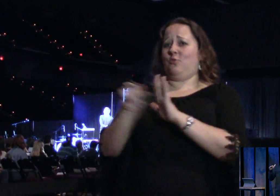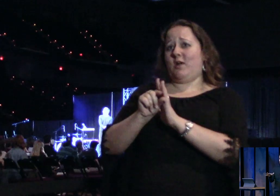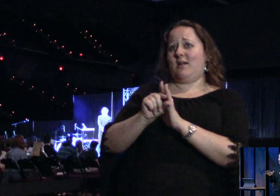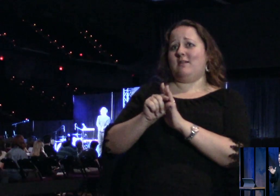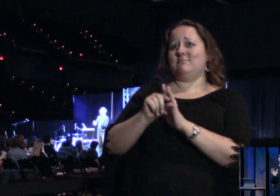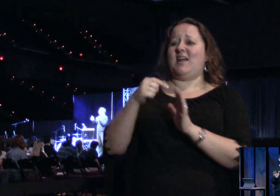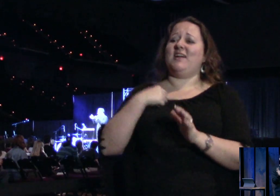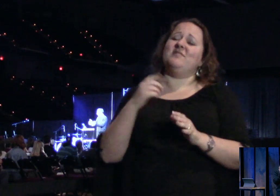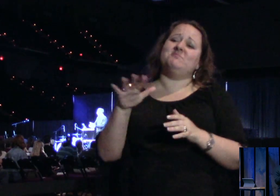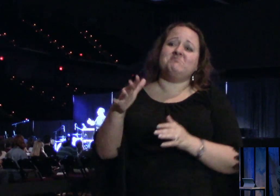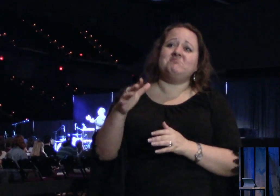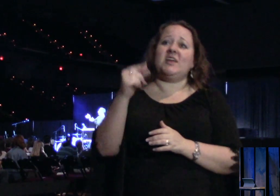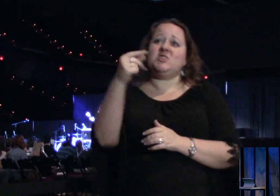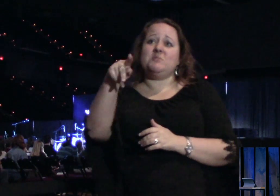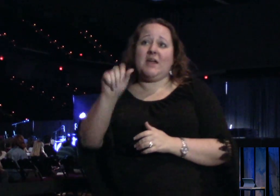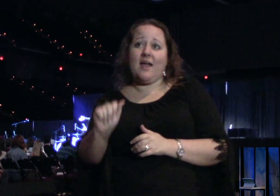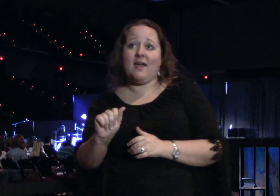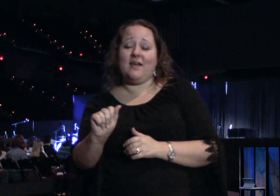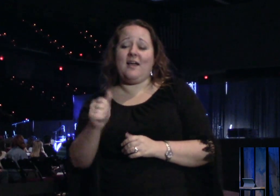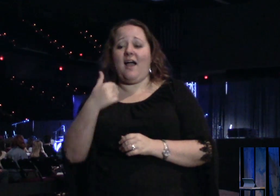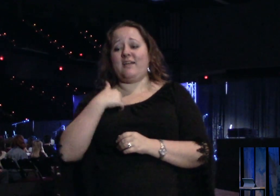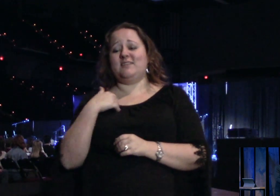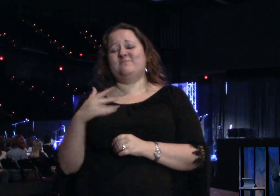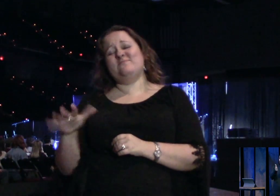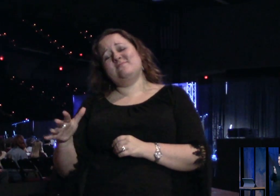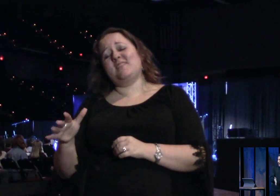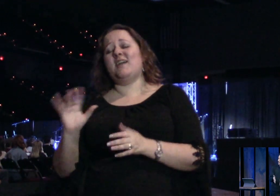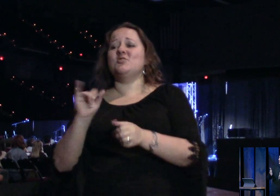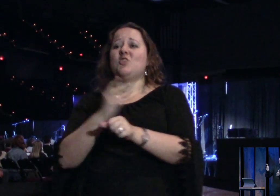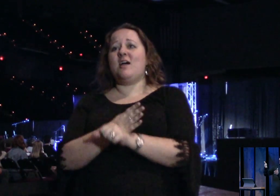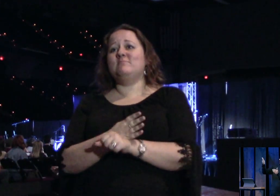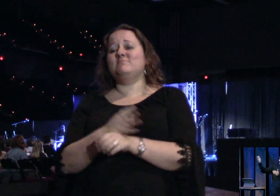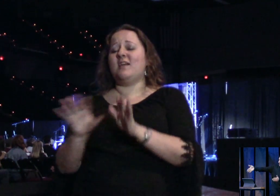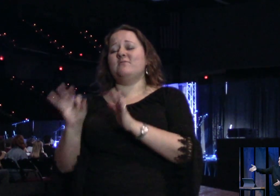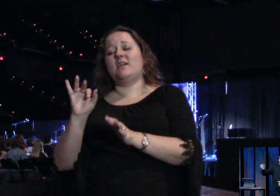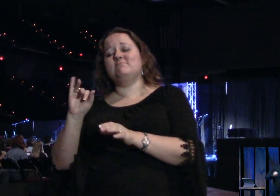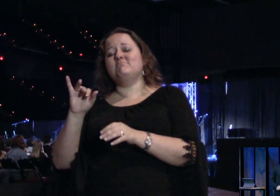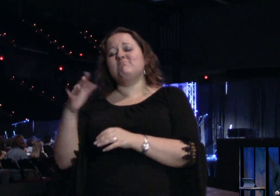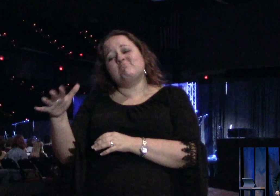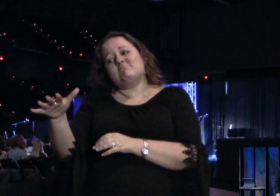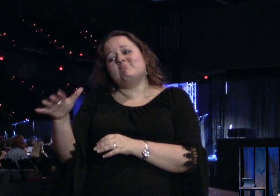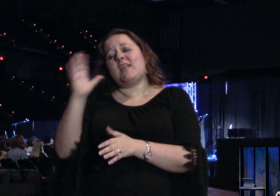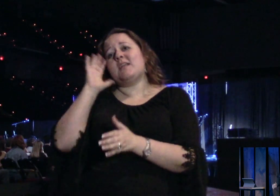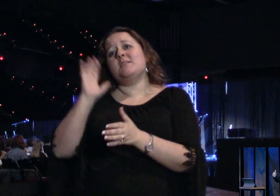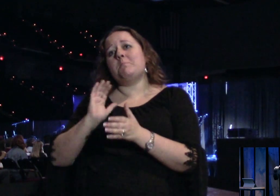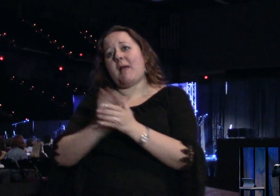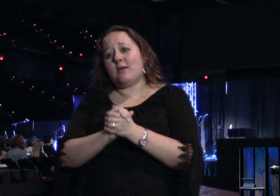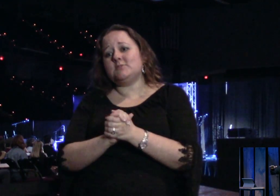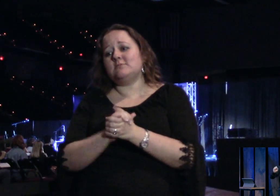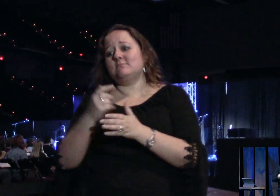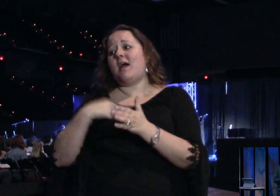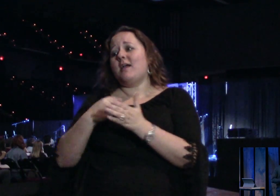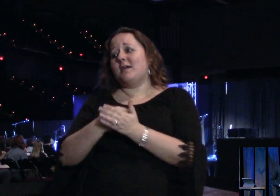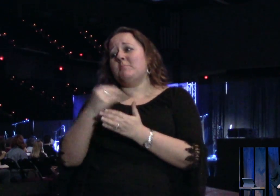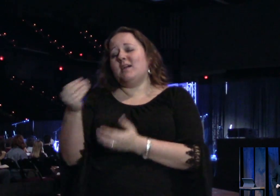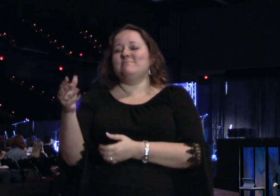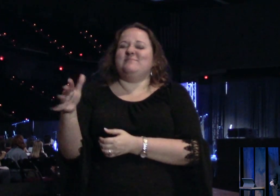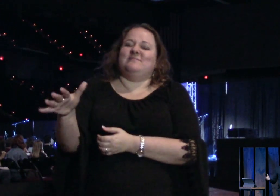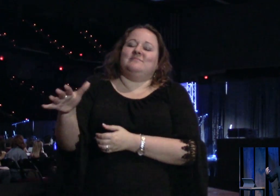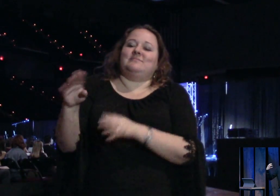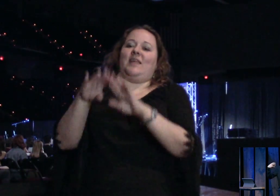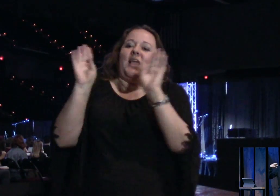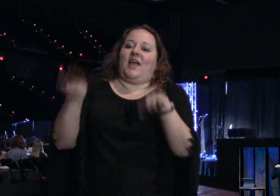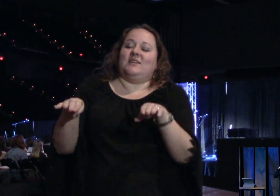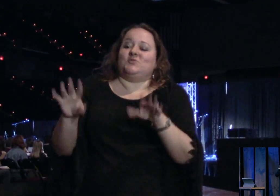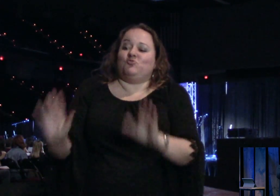make mediocre grades so I can have a mediocre GPA and graduate and get a mediocre job and find a mediocre spouse with